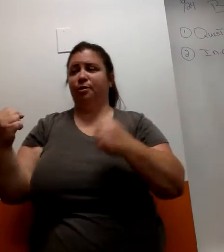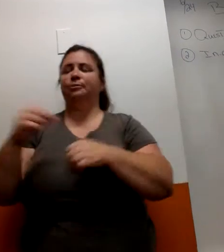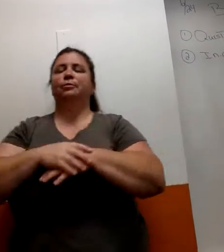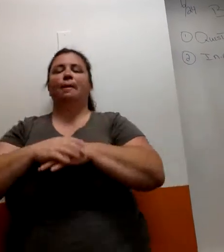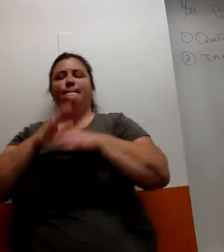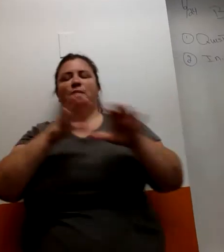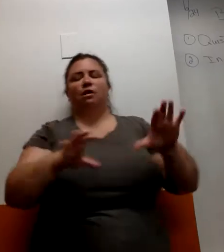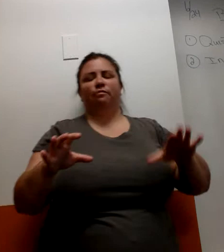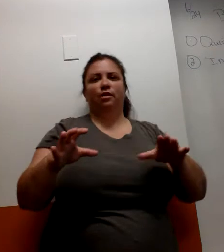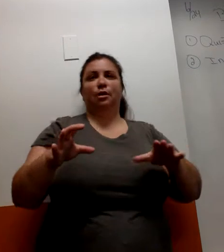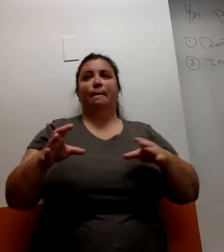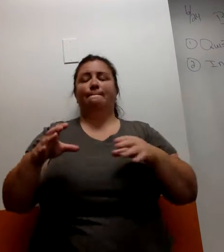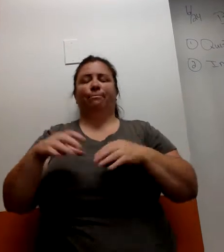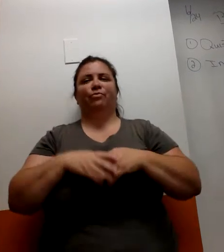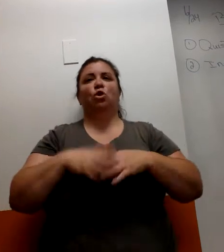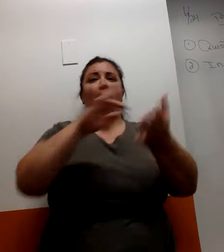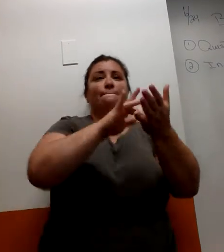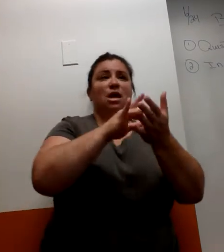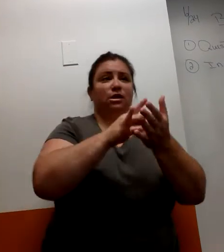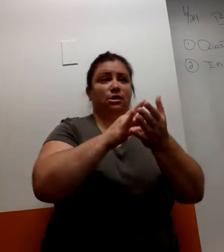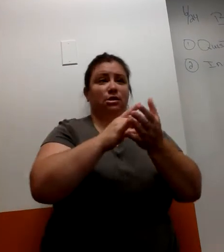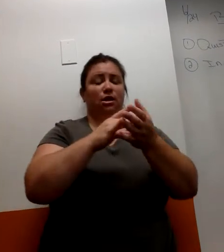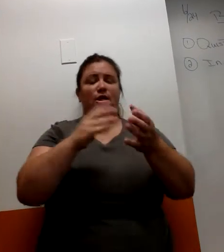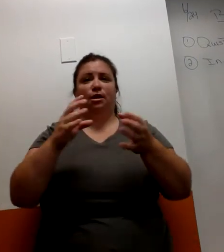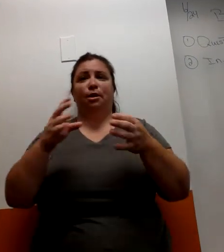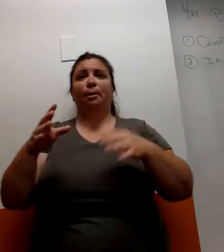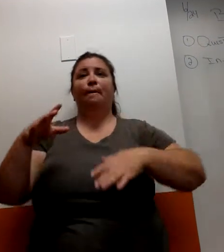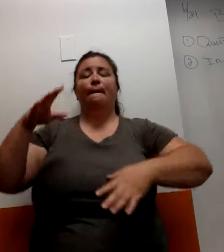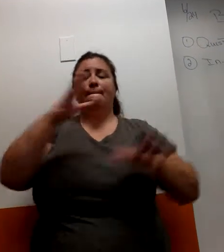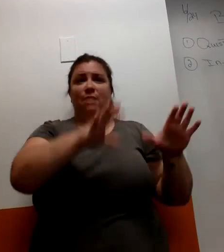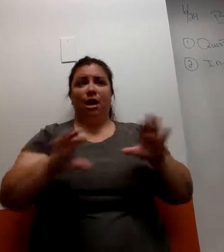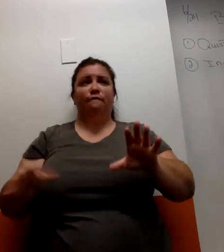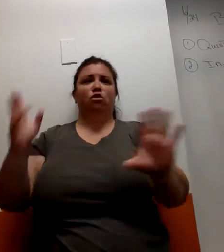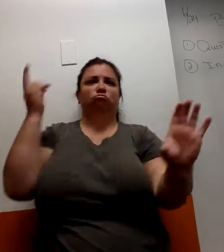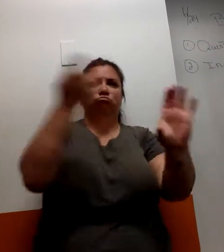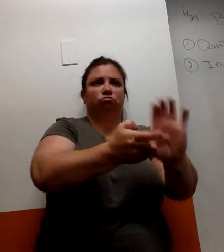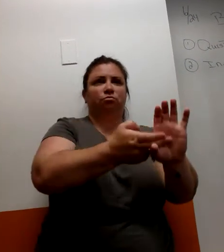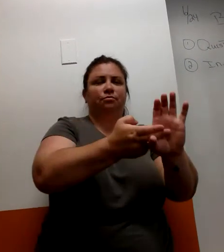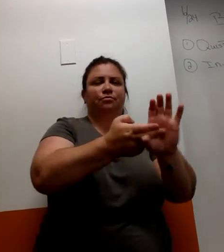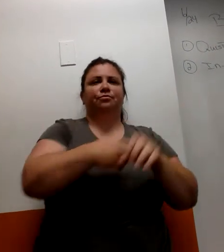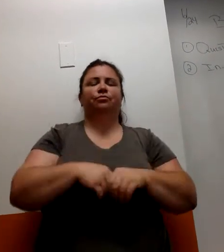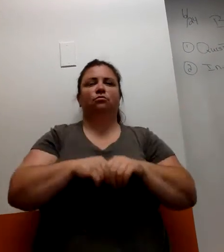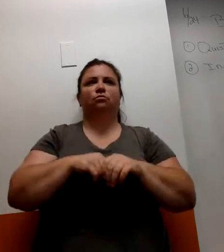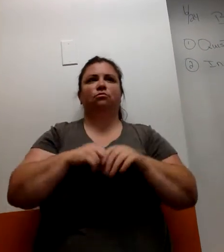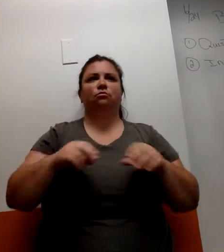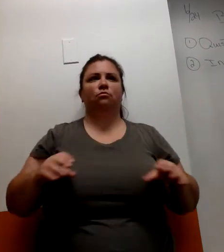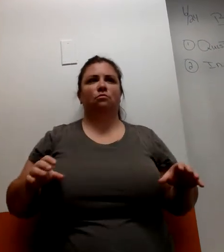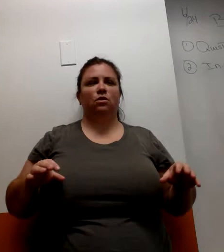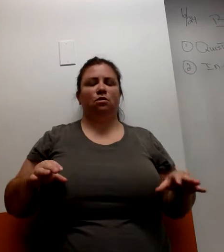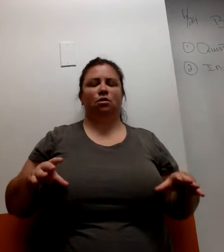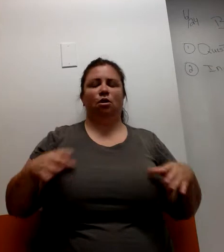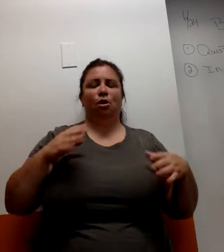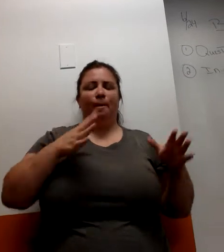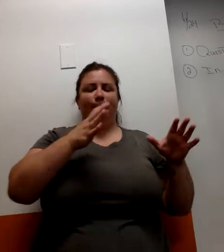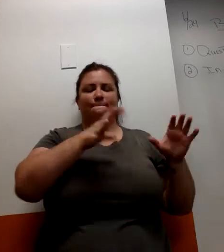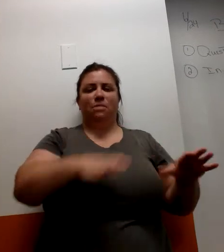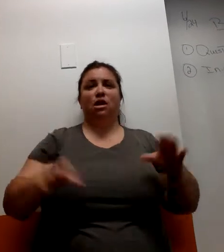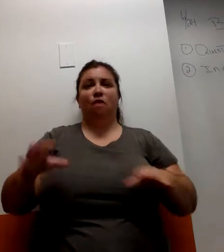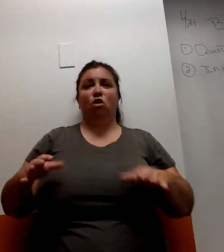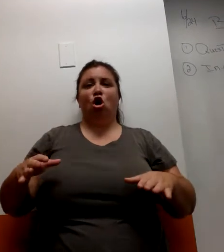and that's what behavioral medicine is all about. The idea that we're trying to find links between how our behavior informs our physiological health. And I